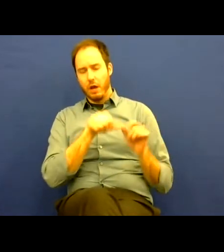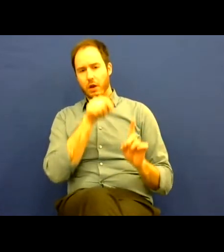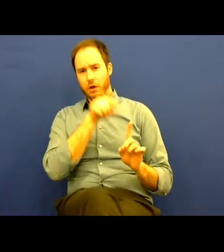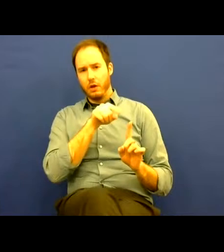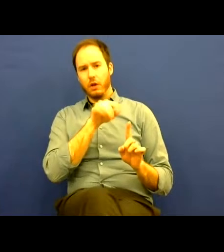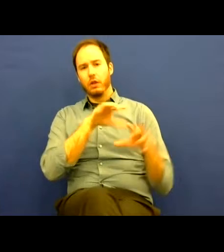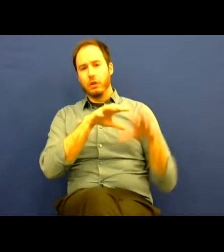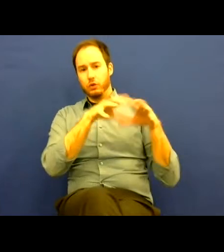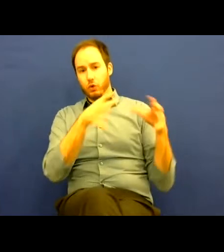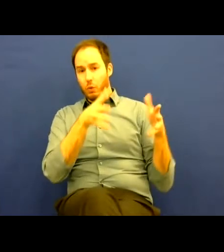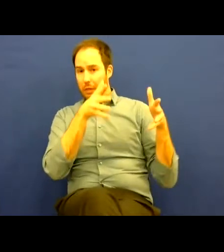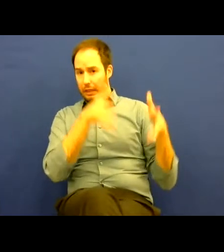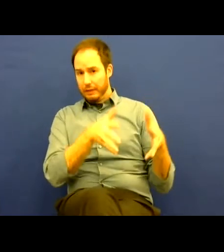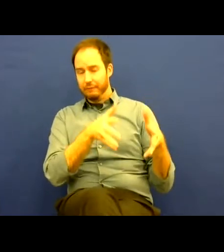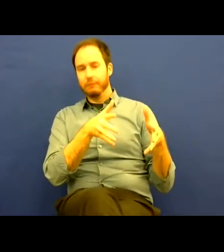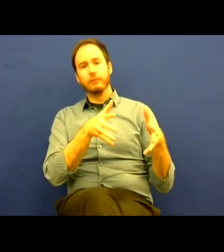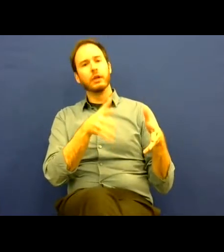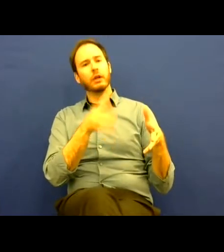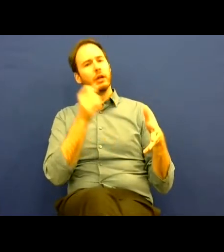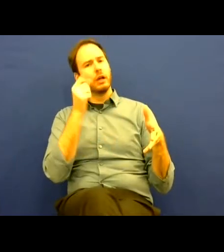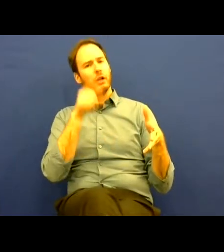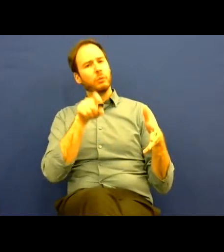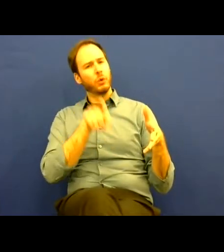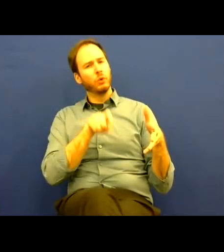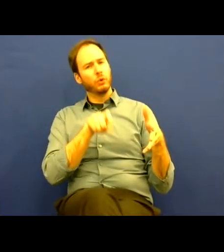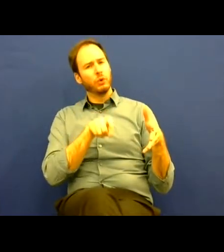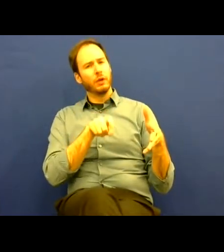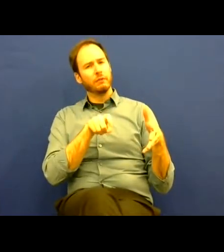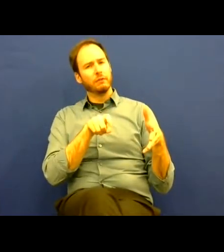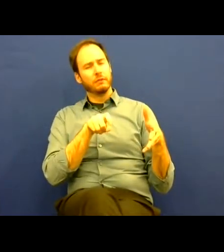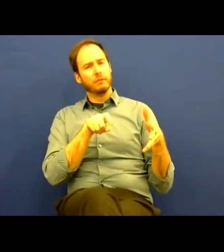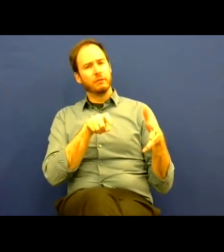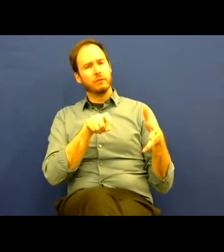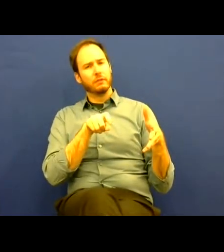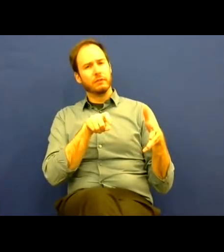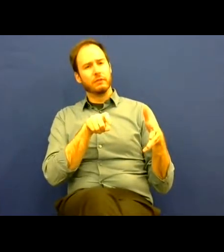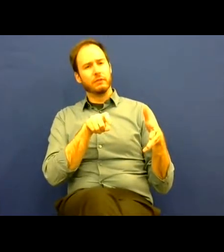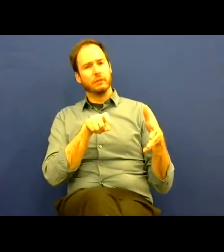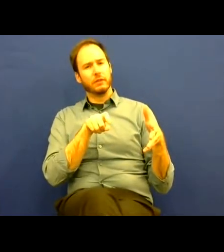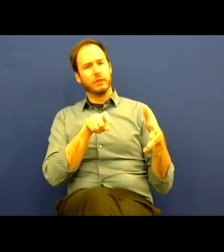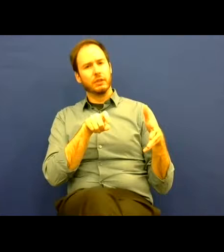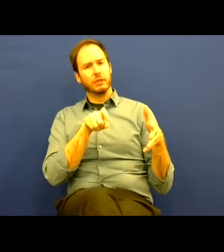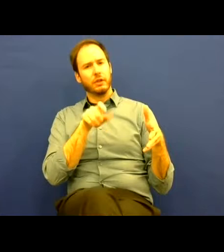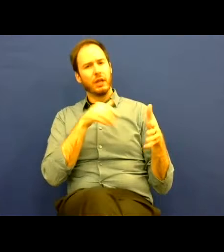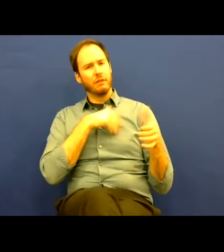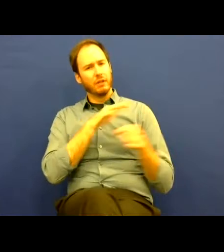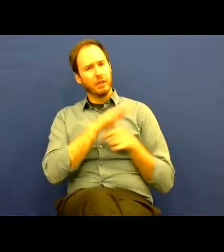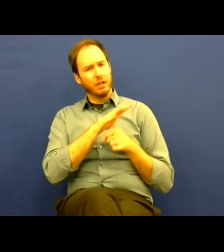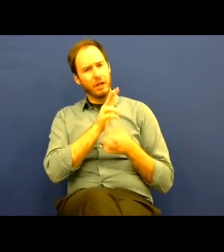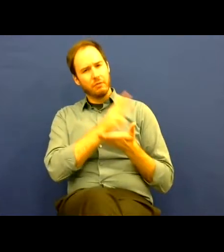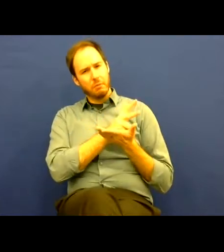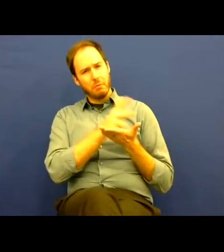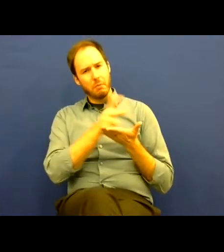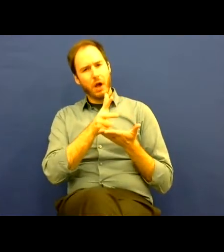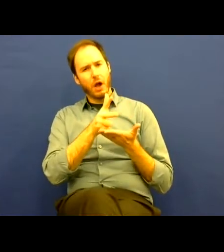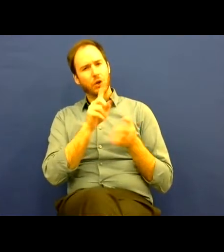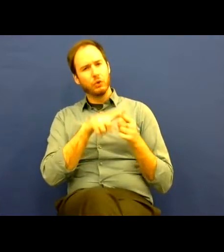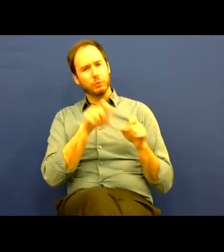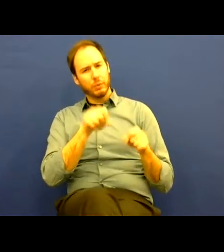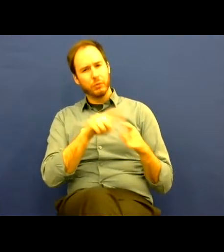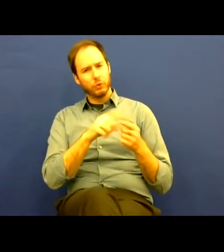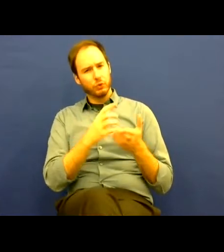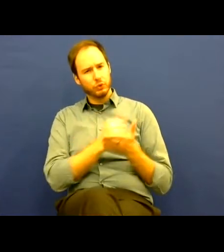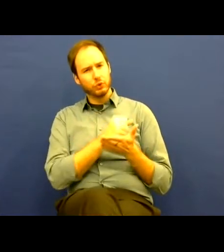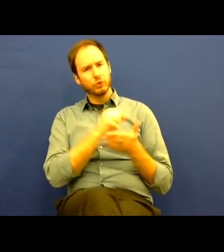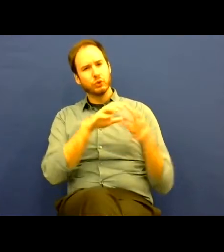leaving the dome building, but don't you need to have enough parking left over in order to use that dome